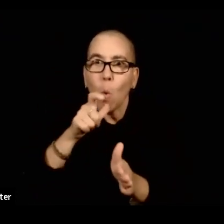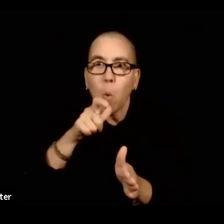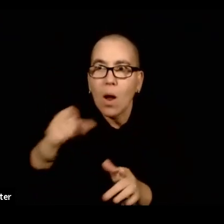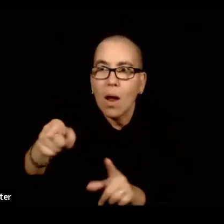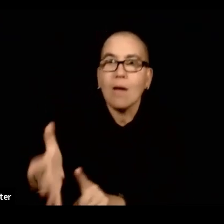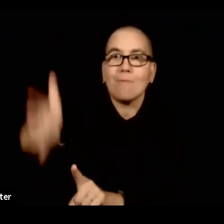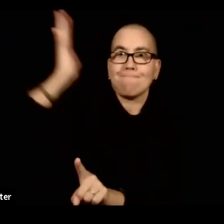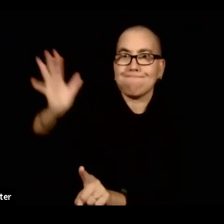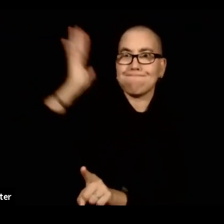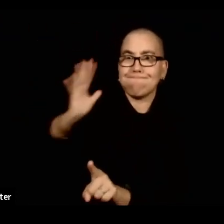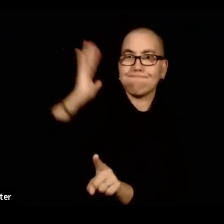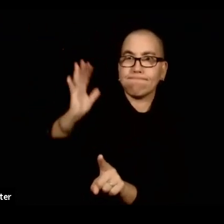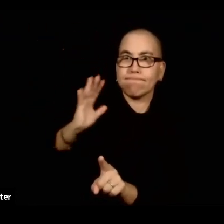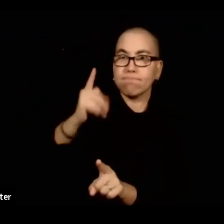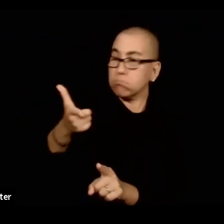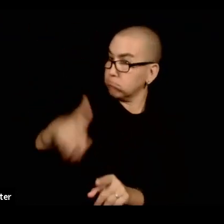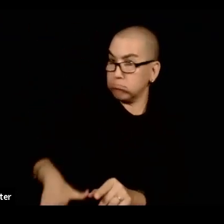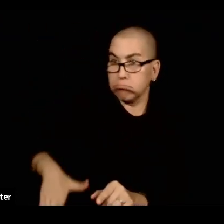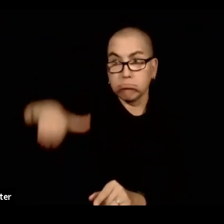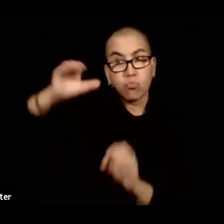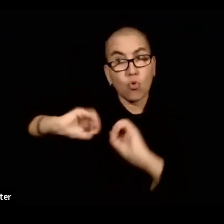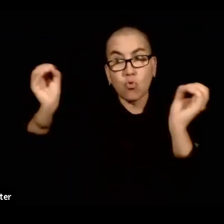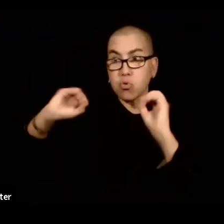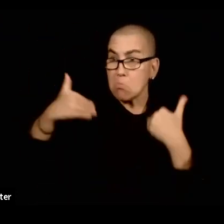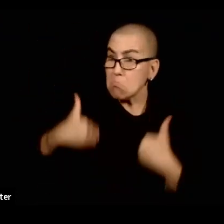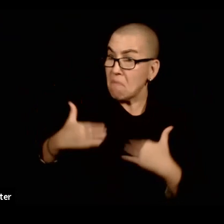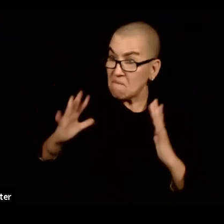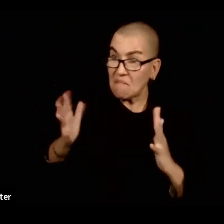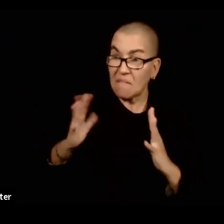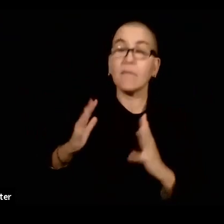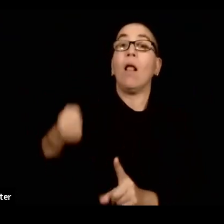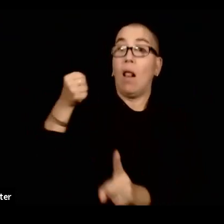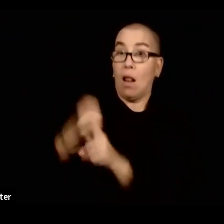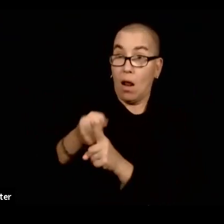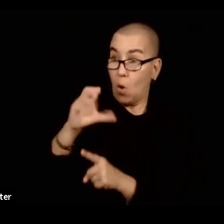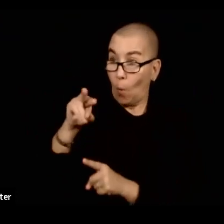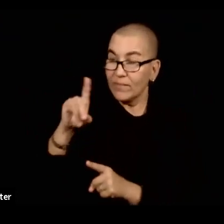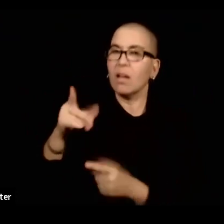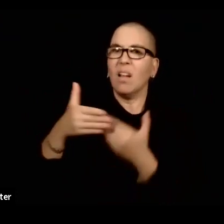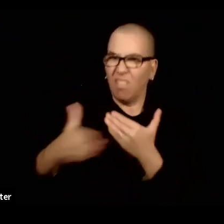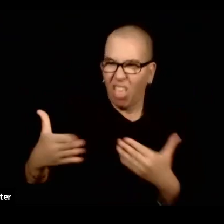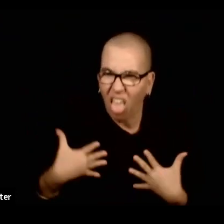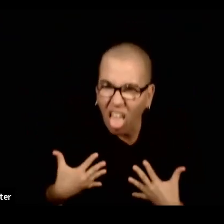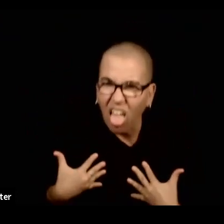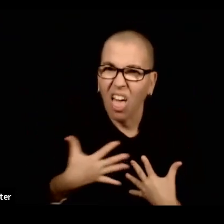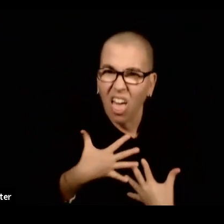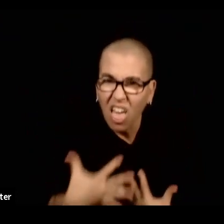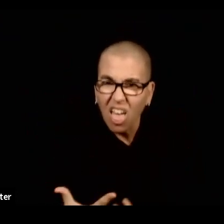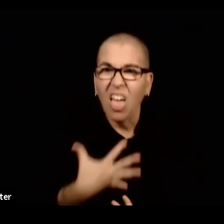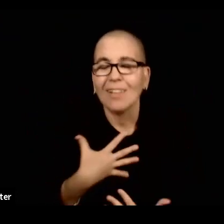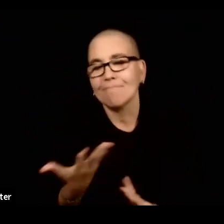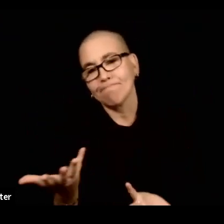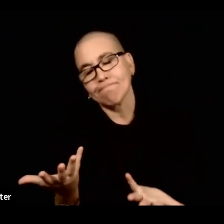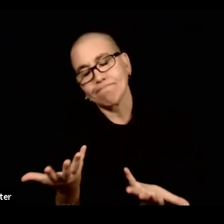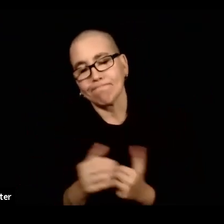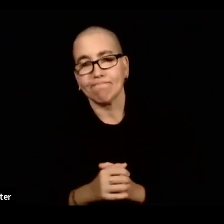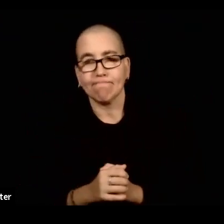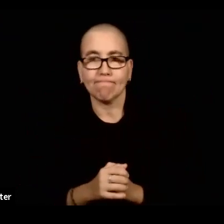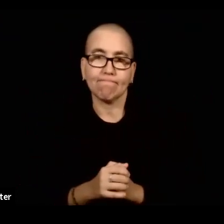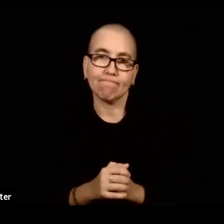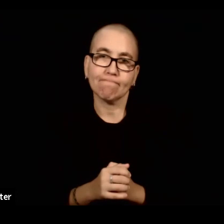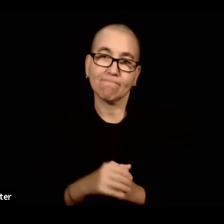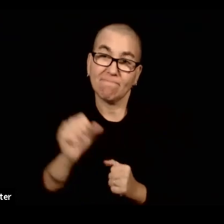quotes, an average case of COVID, because there is evidence to suggest that there may be more long-term consequences